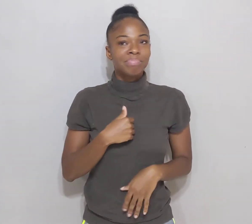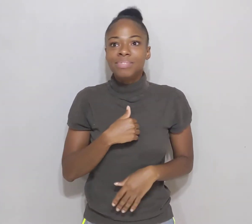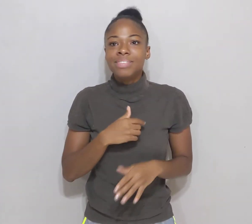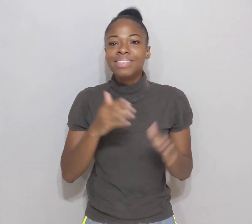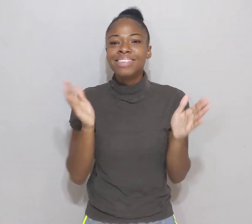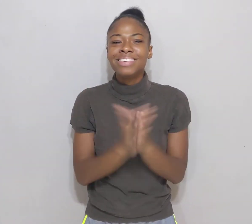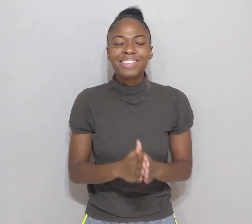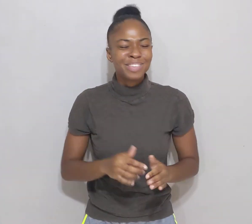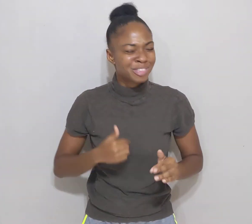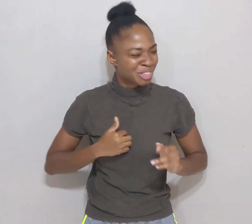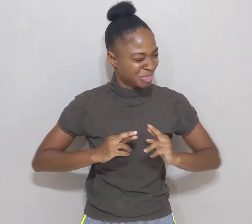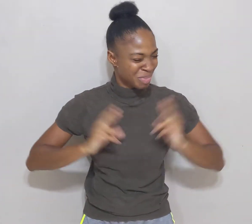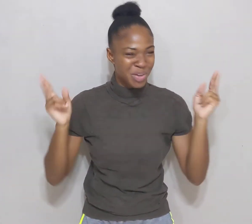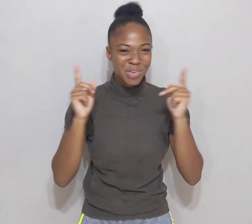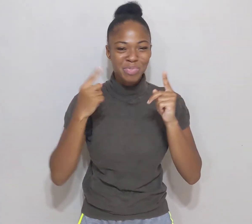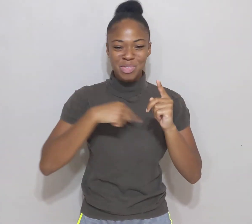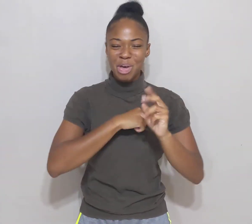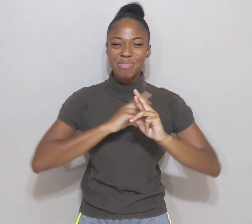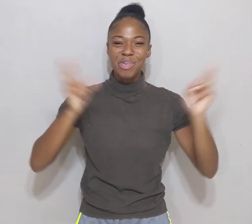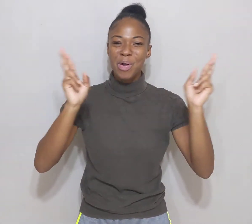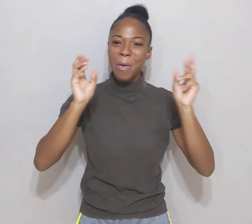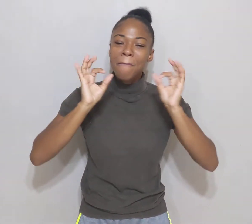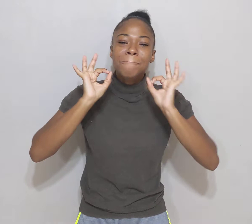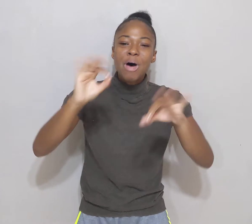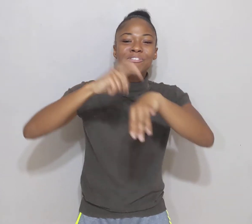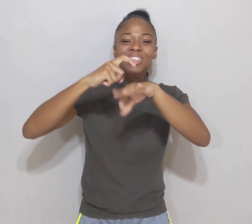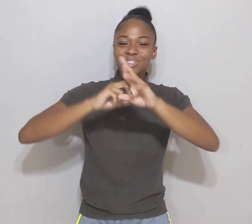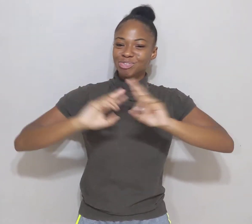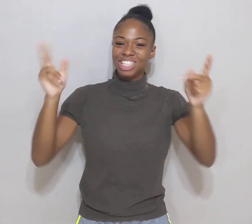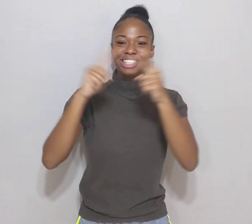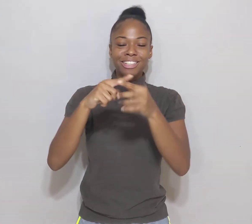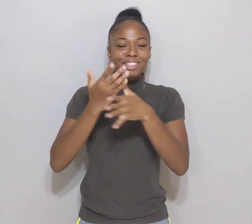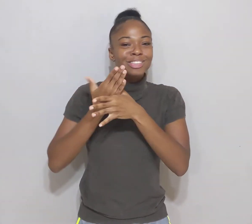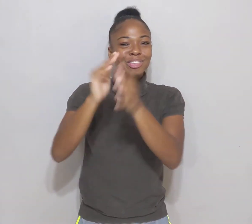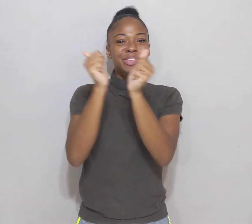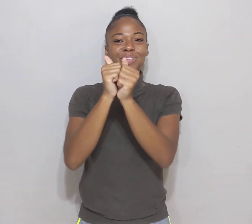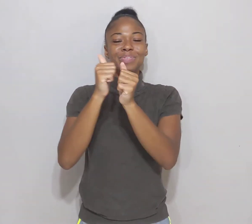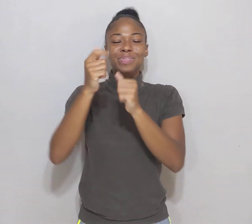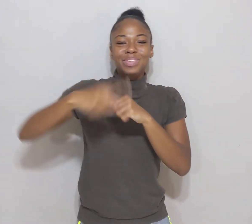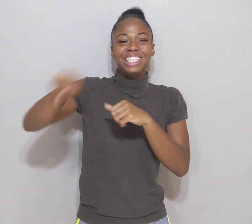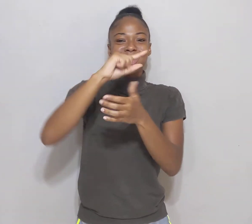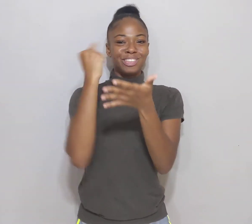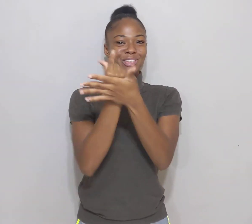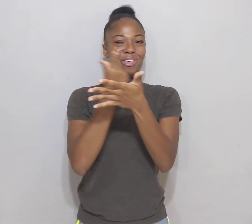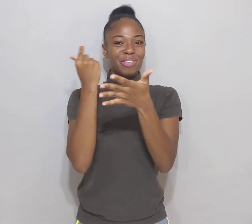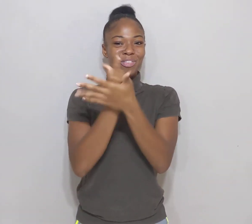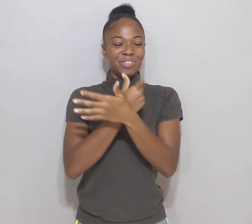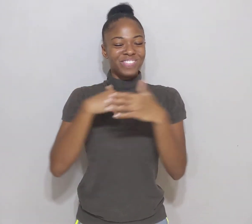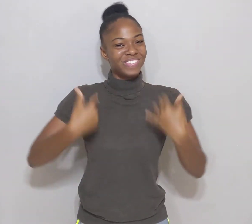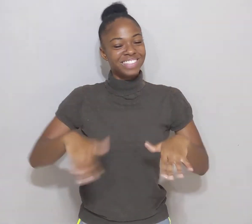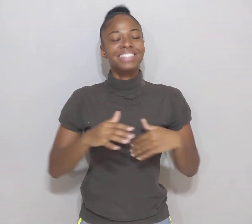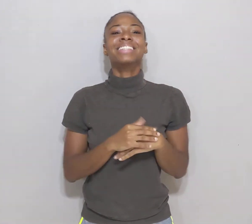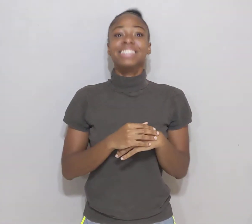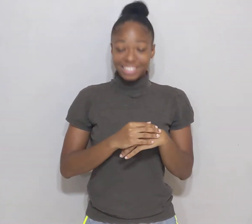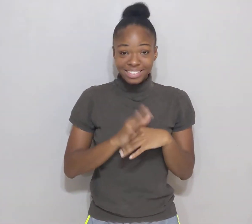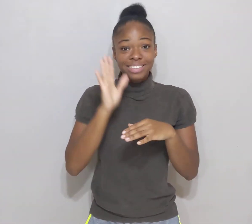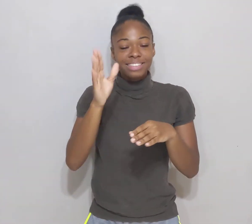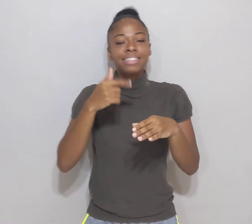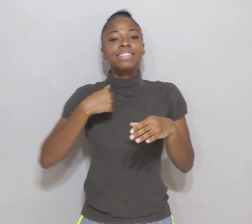where there was another deaf man who works rowing the boats. We're like, "Oh, this is so perfect. We can share